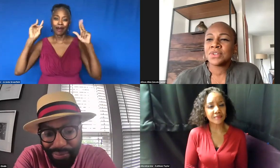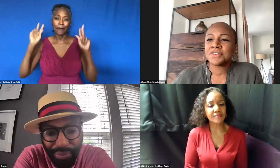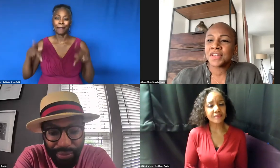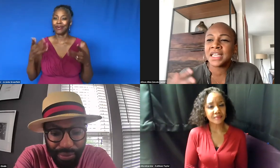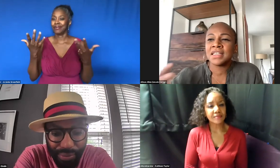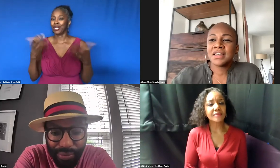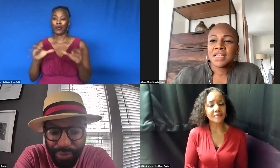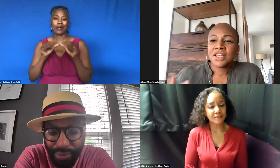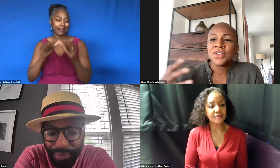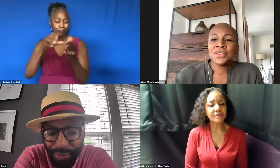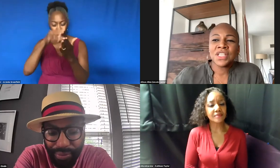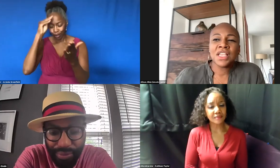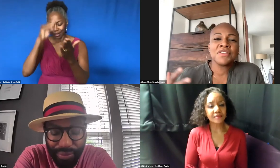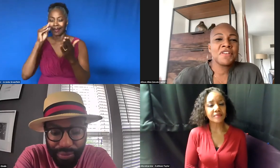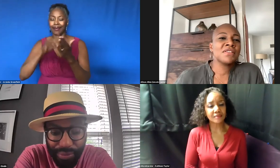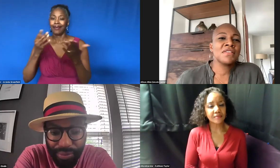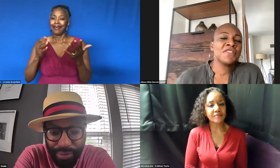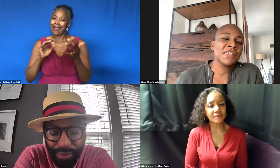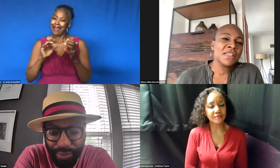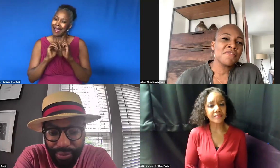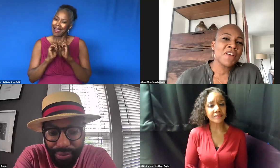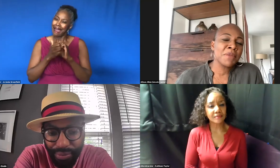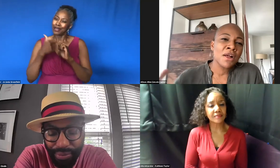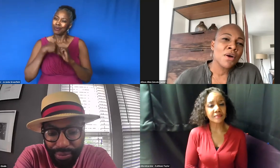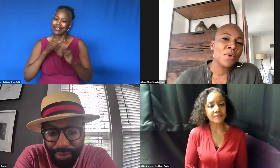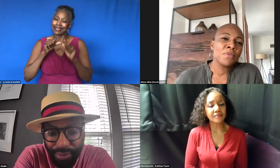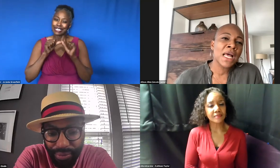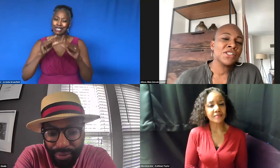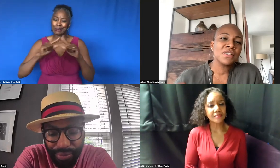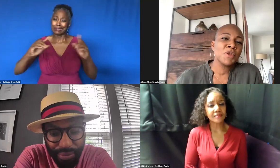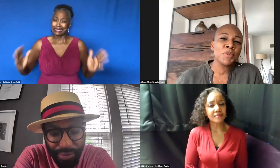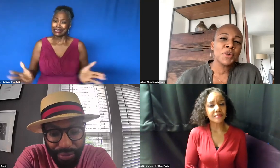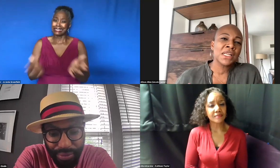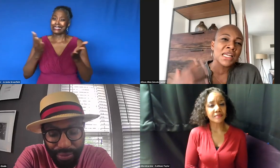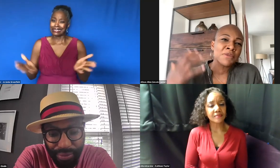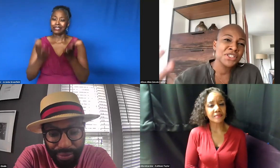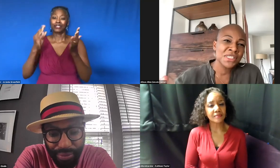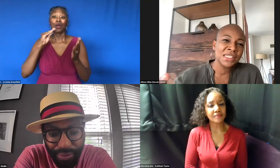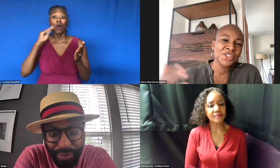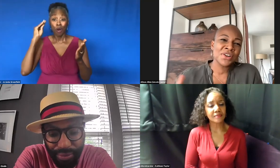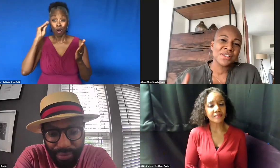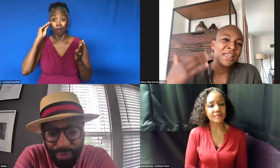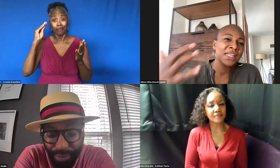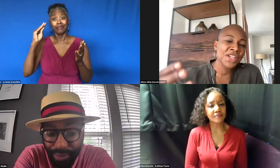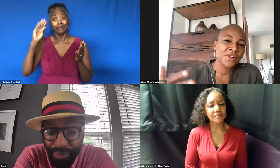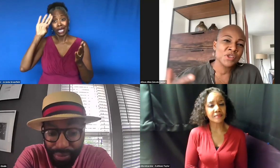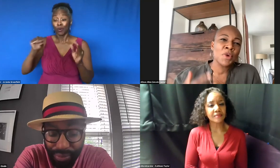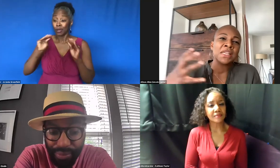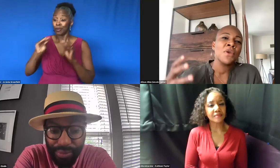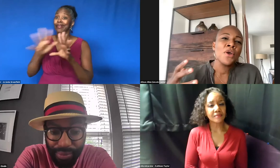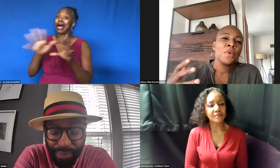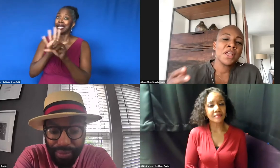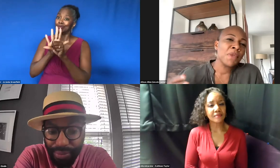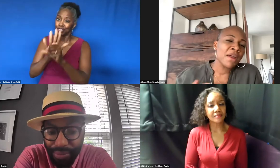how do we sort of like continue to foster this environment home, not just, I mean, we're putting a lot of pressure on the teaching artists and the educators,